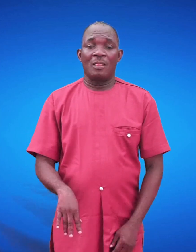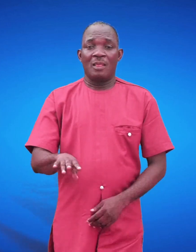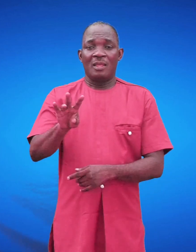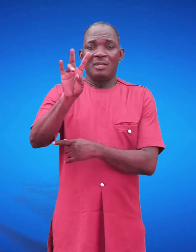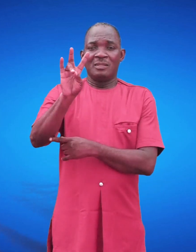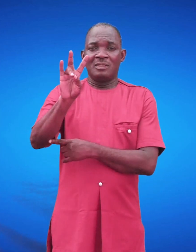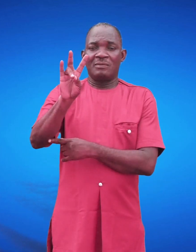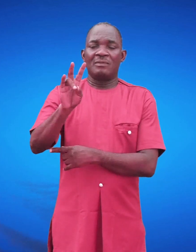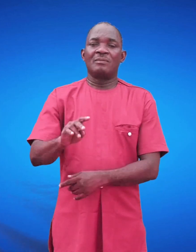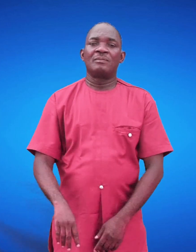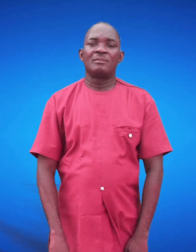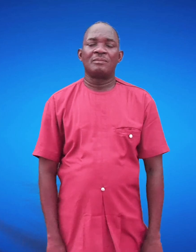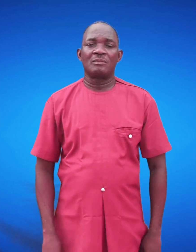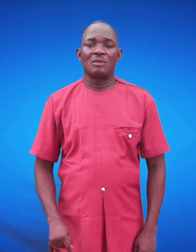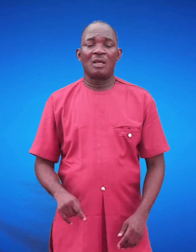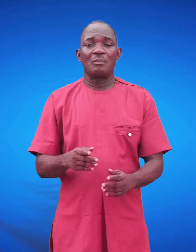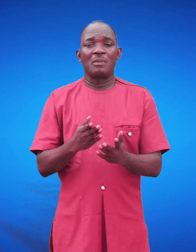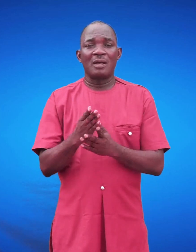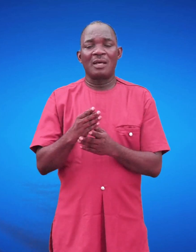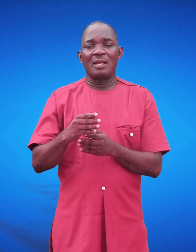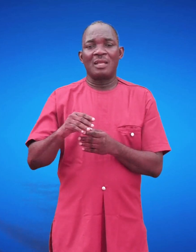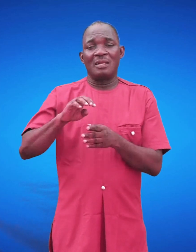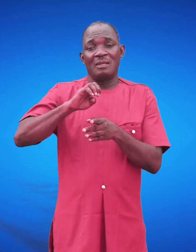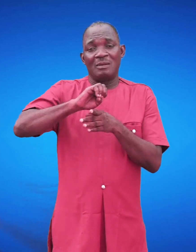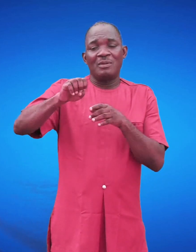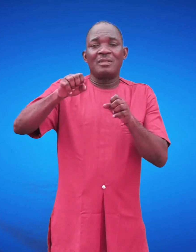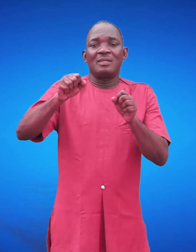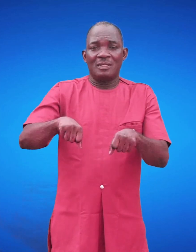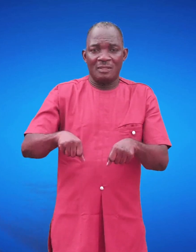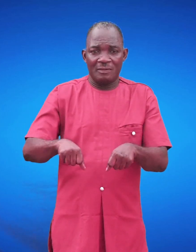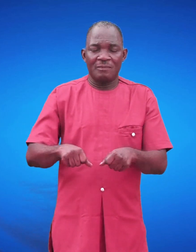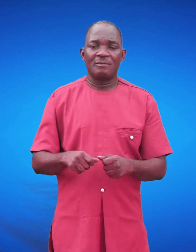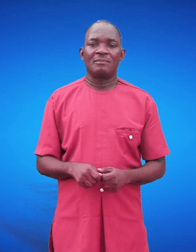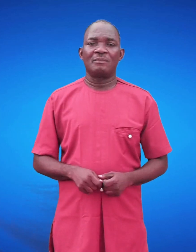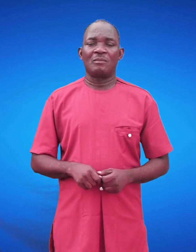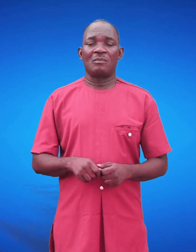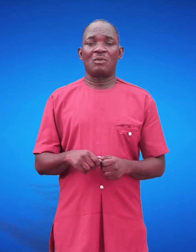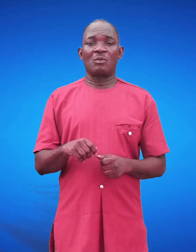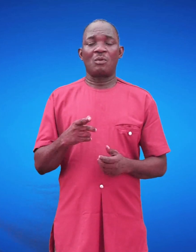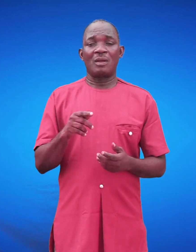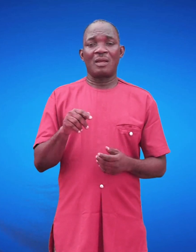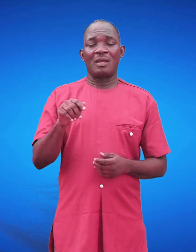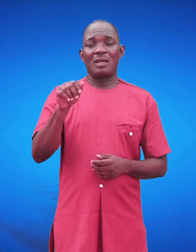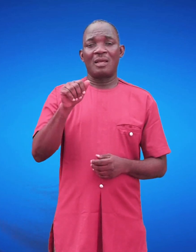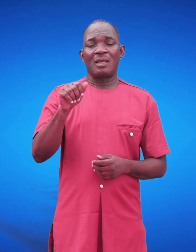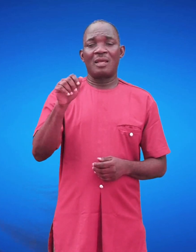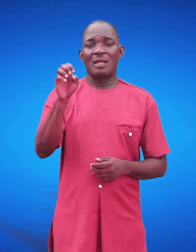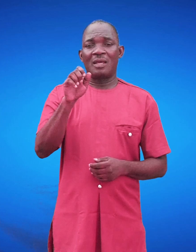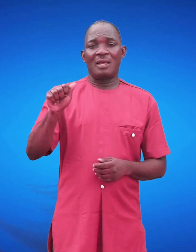7. By emailing us at